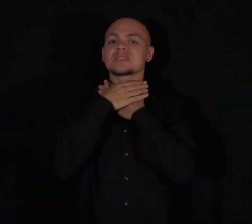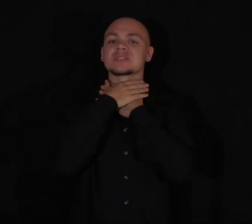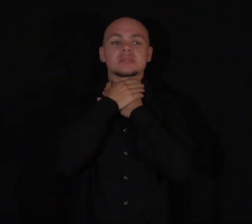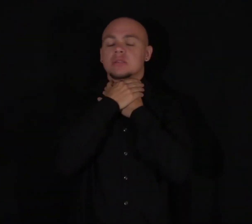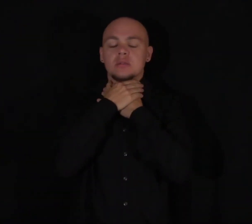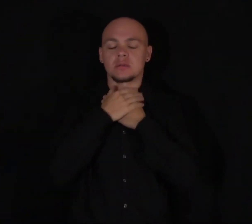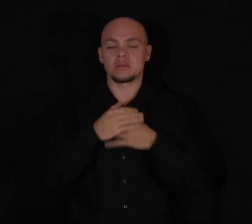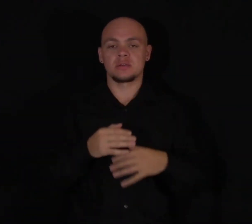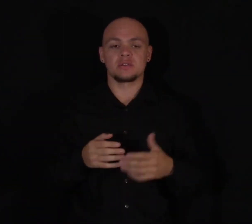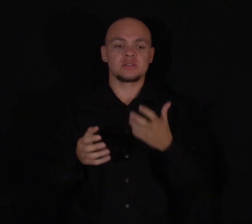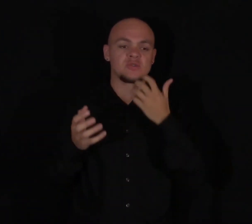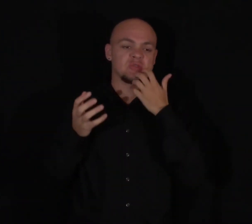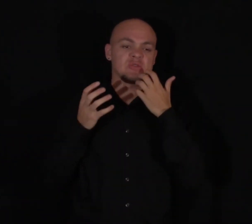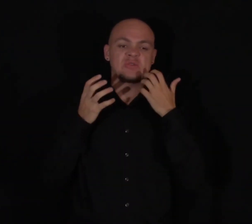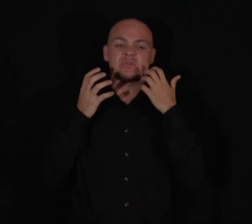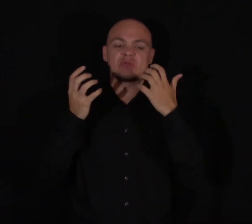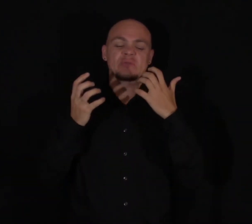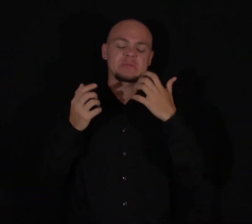screamed aloud with agony and terror.